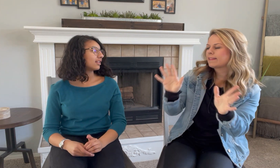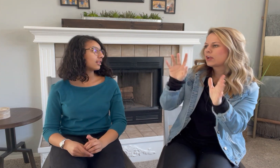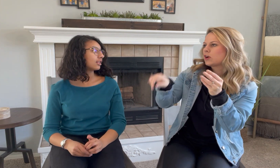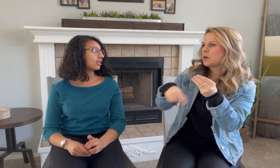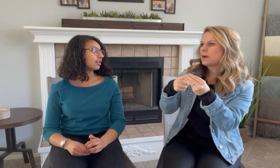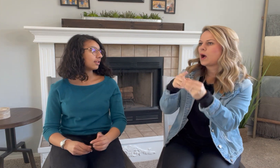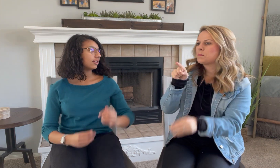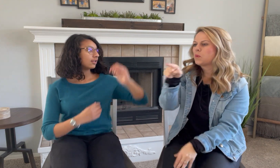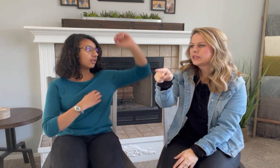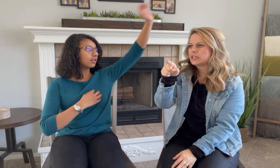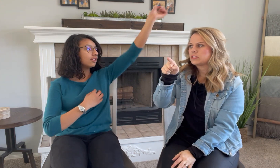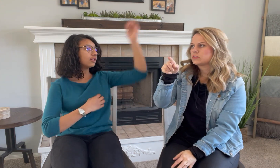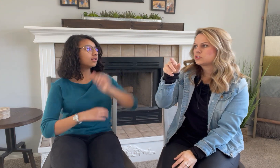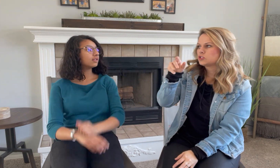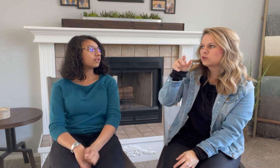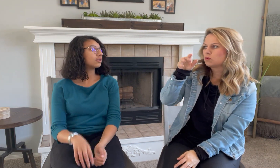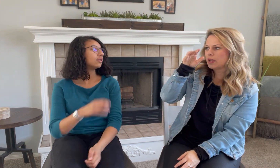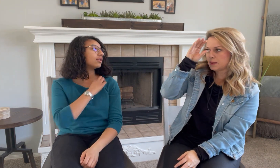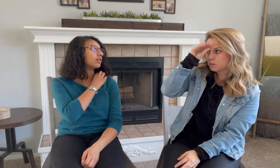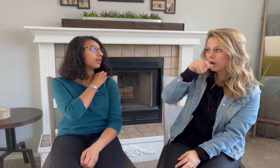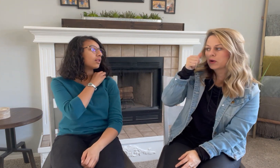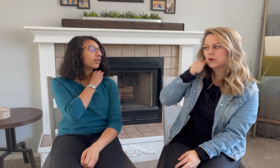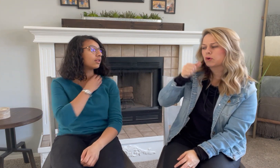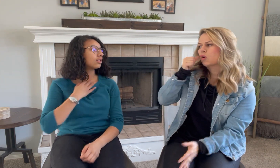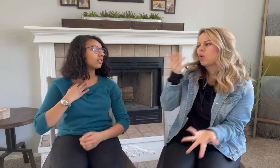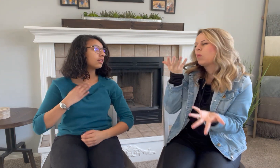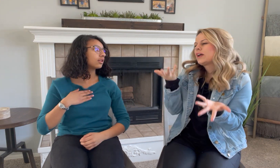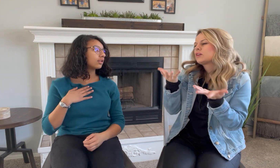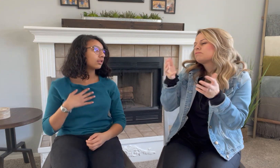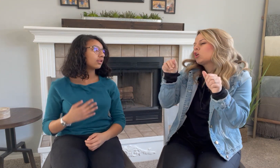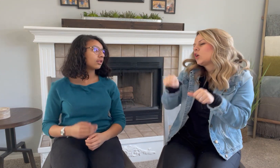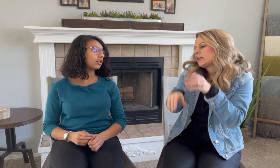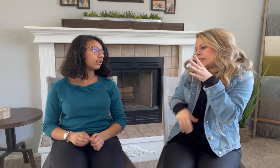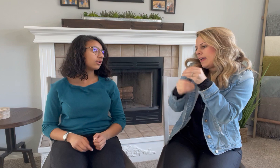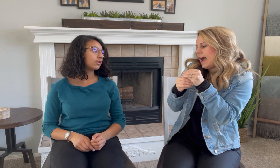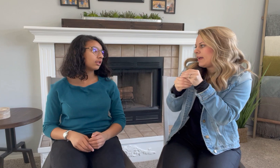clear about pointing to a boy or a girl, what could they add?